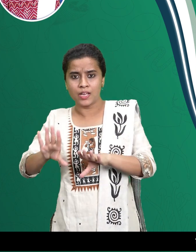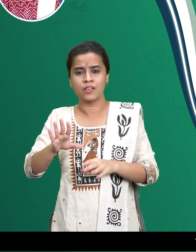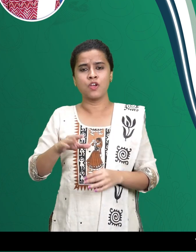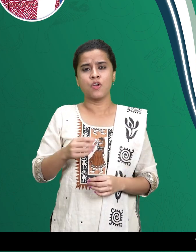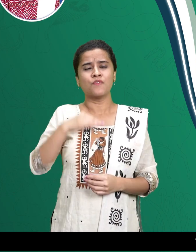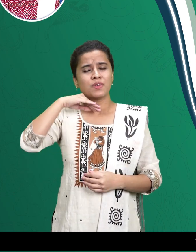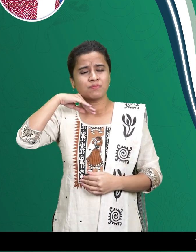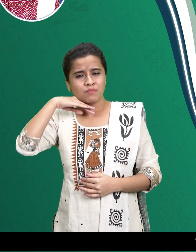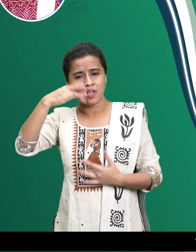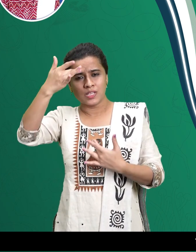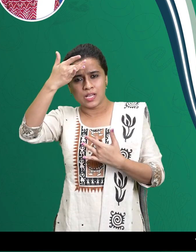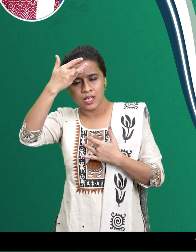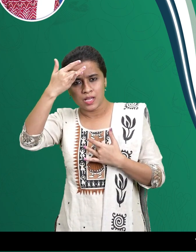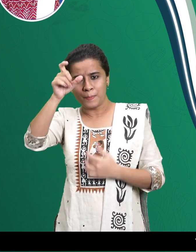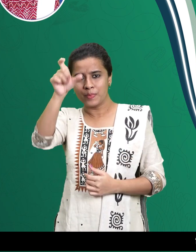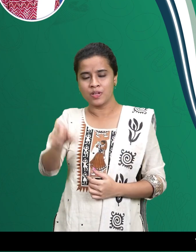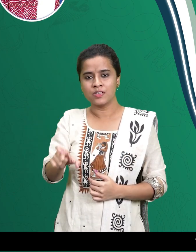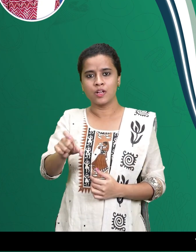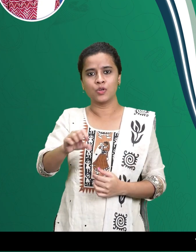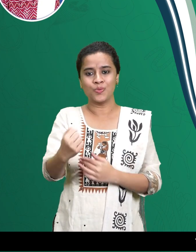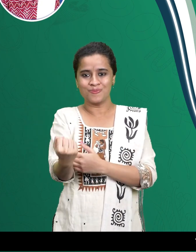another potential host.